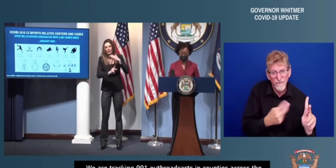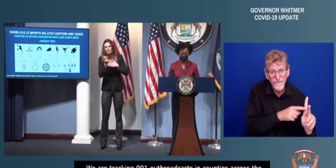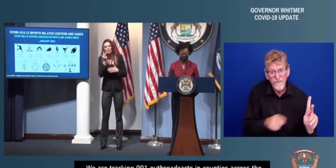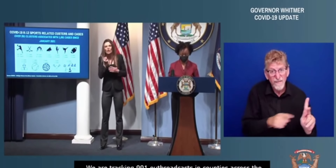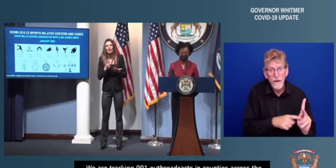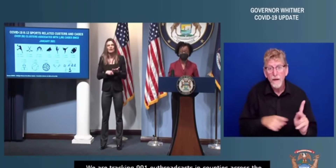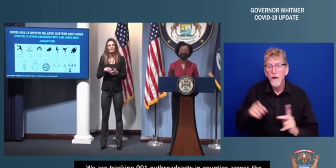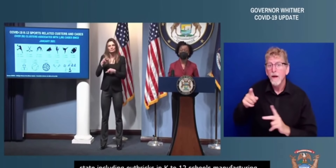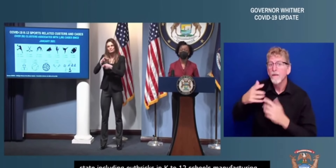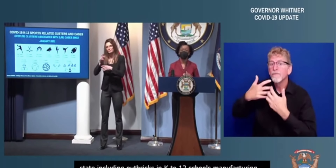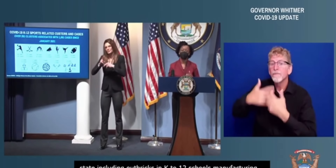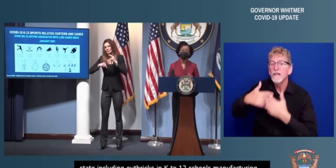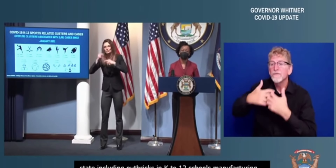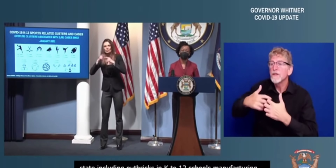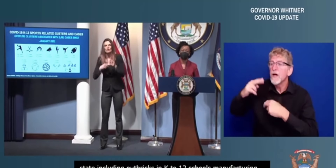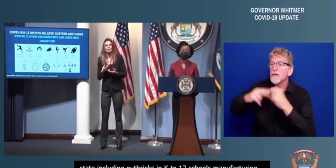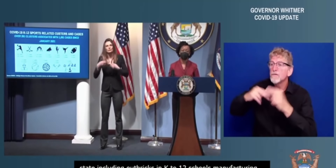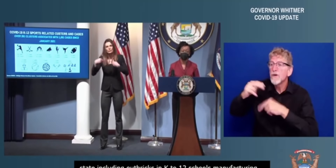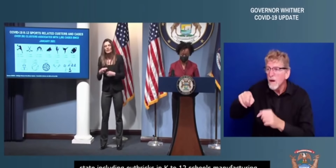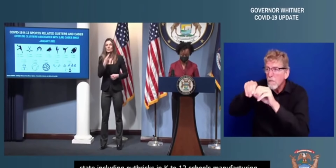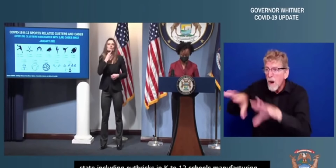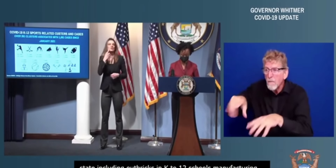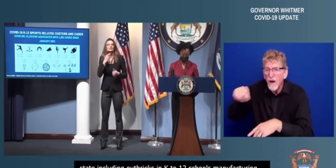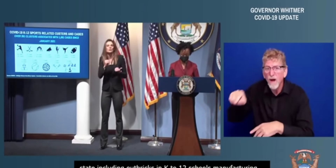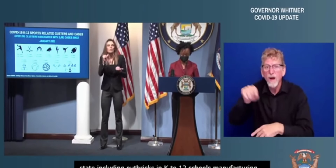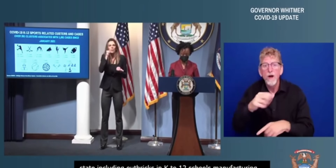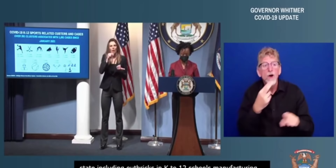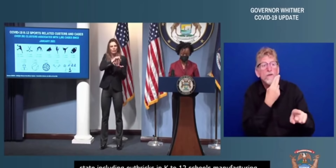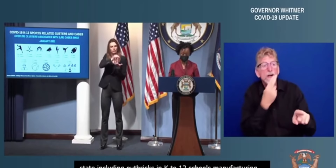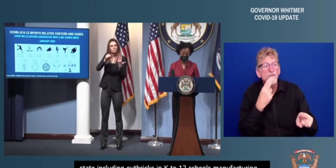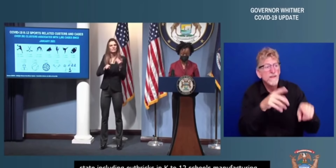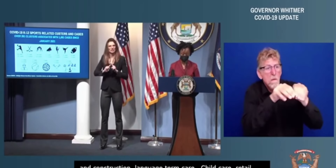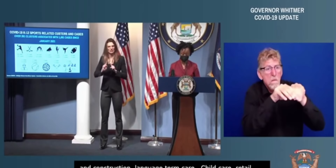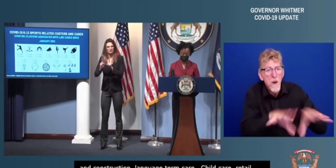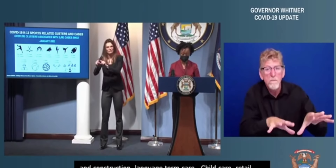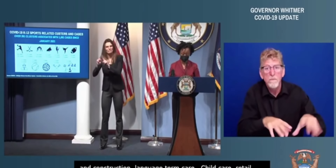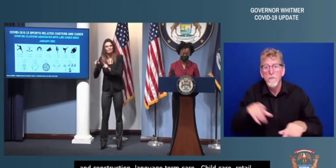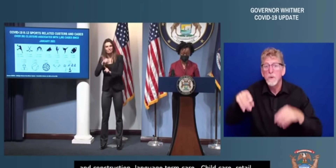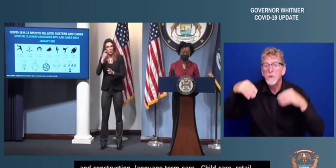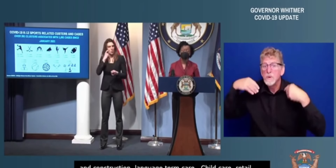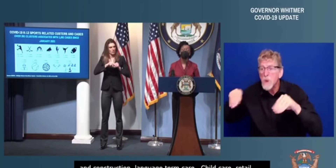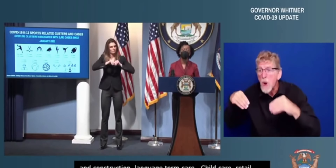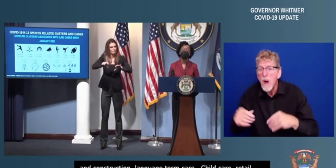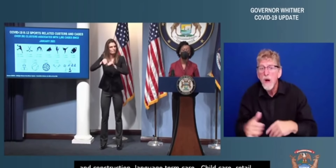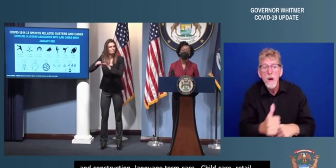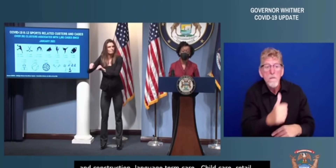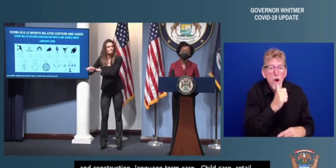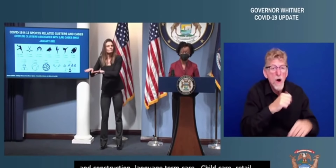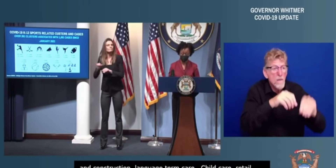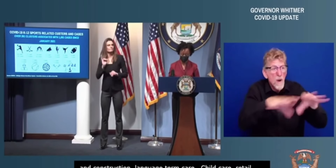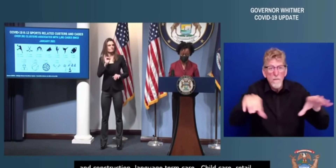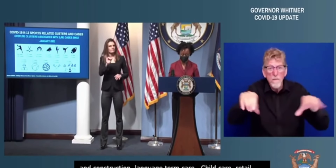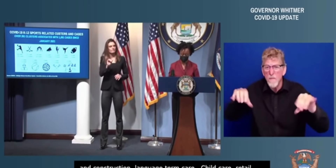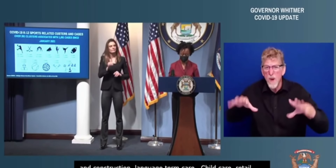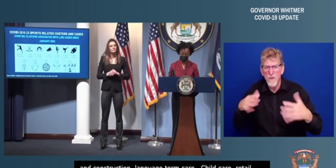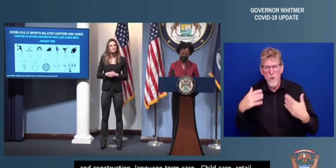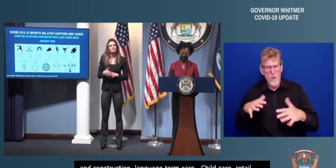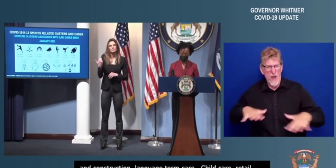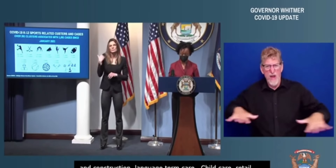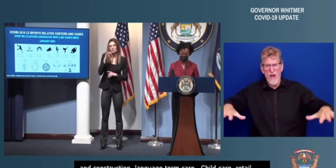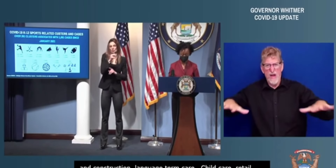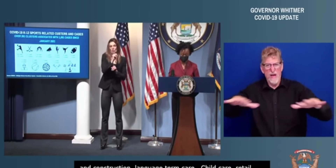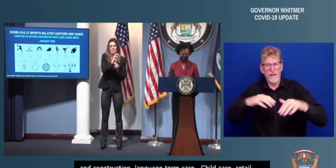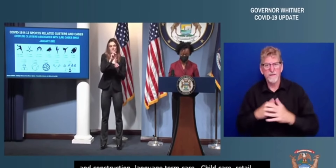care, retail, restaurants, and bars. Between January and March, we saw 291